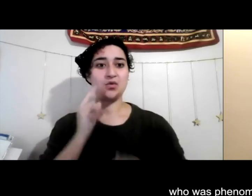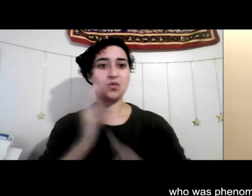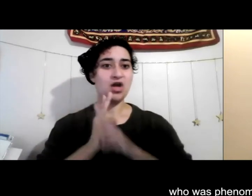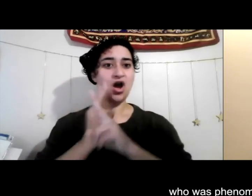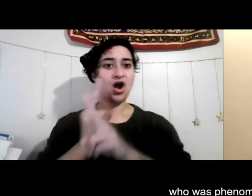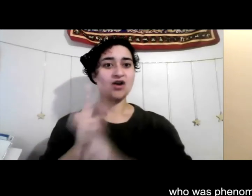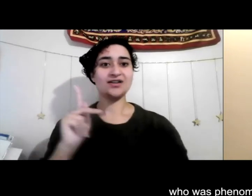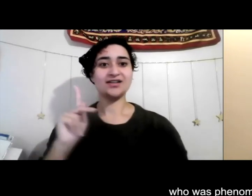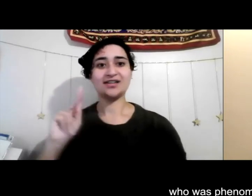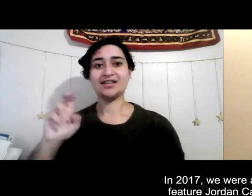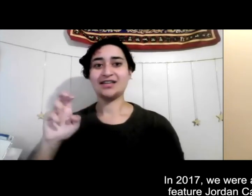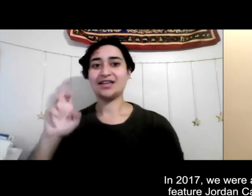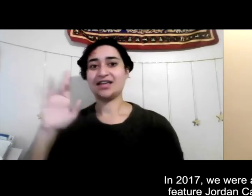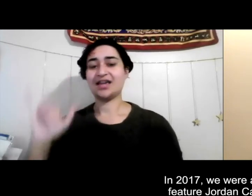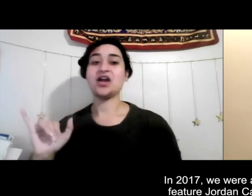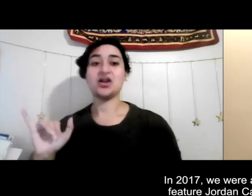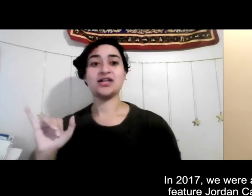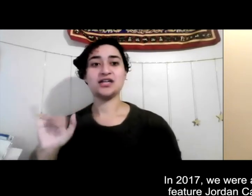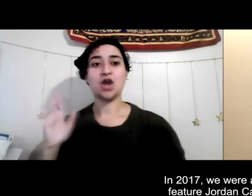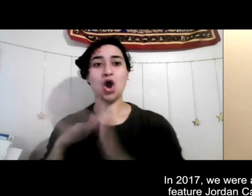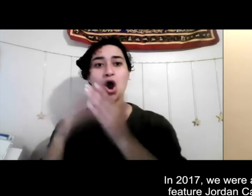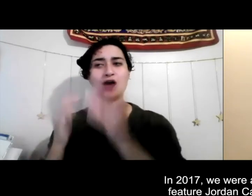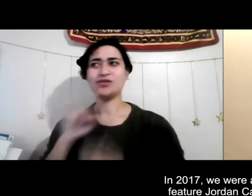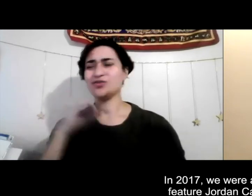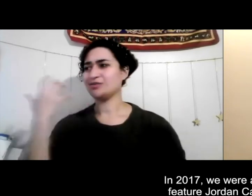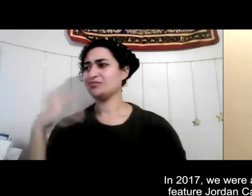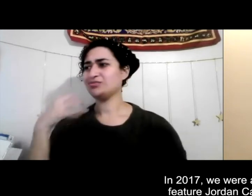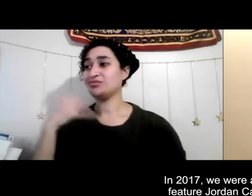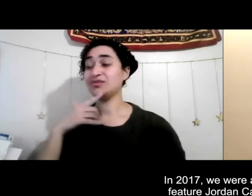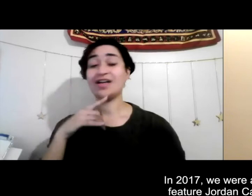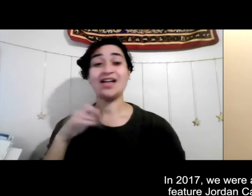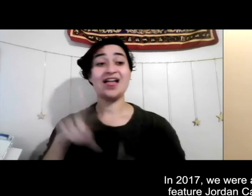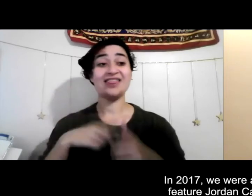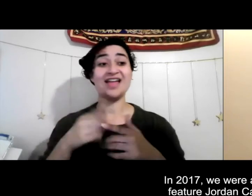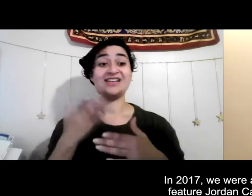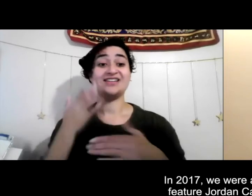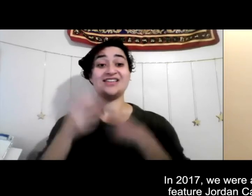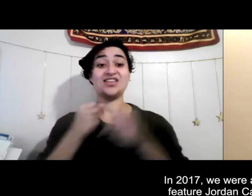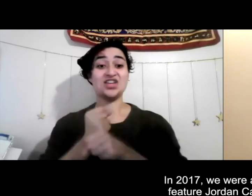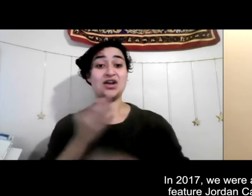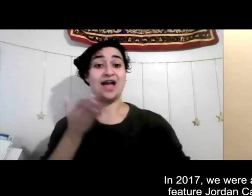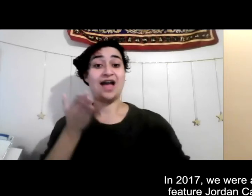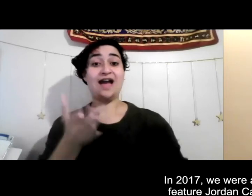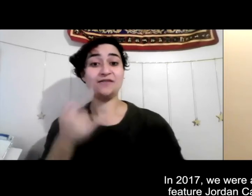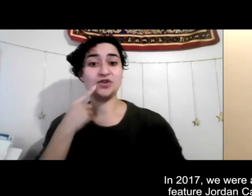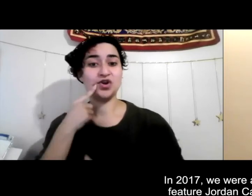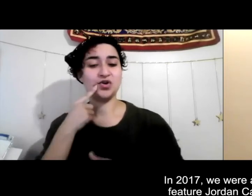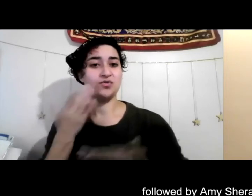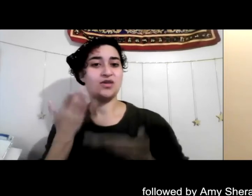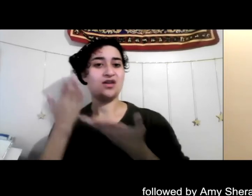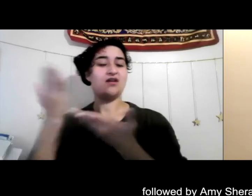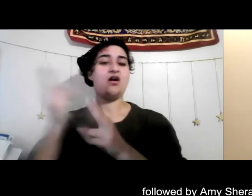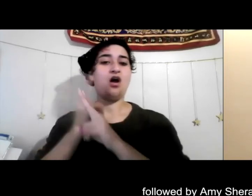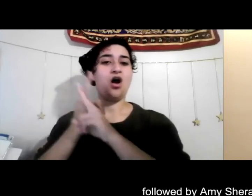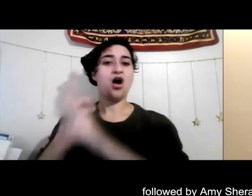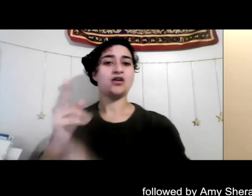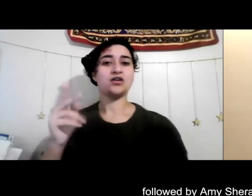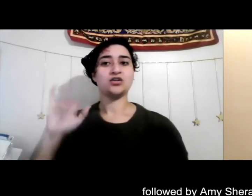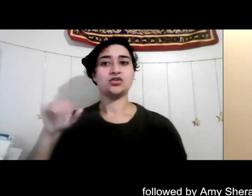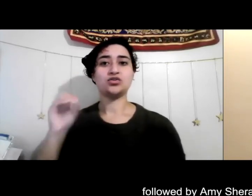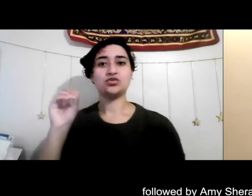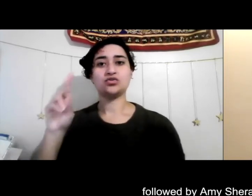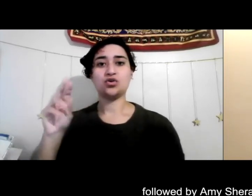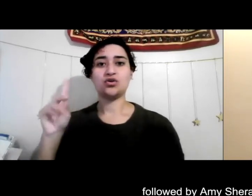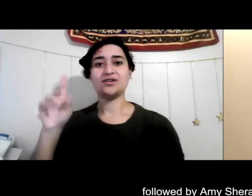was phenomenal. In 2017, we were able to feature Jordan Castile, followed by